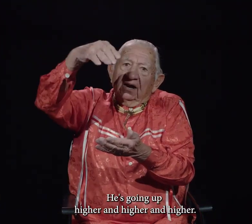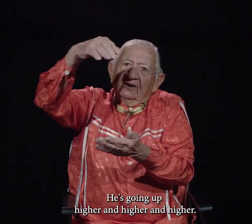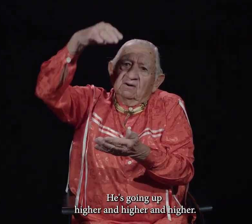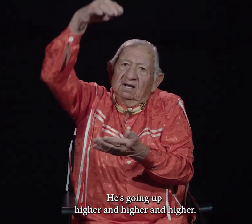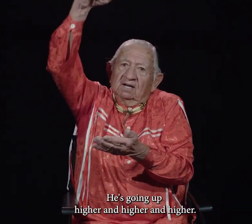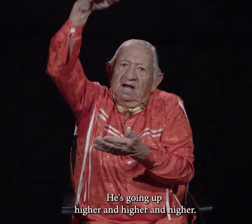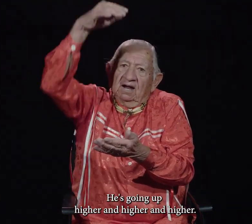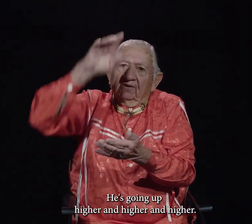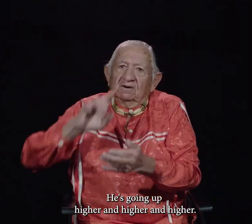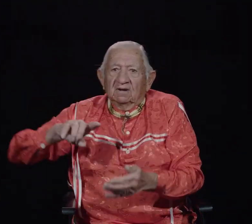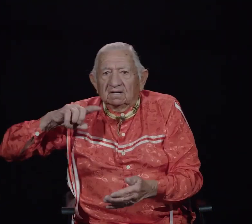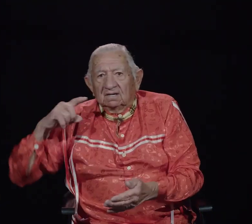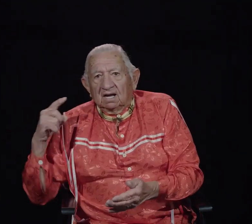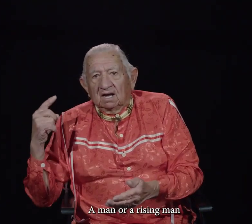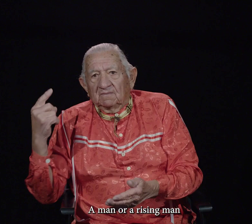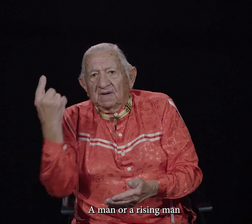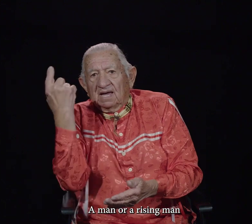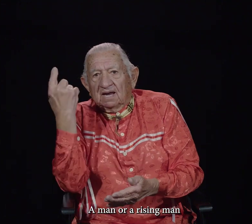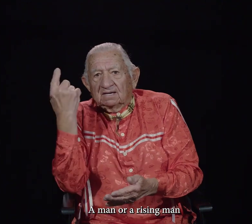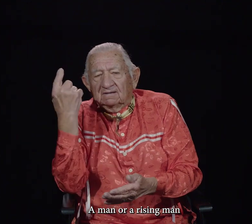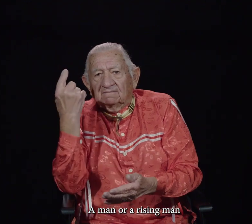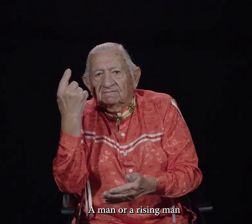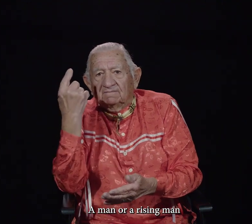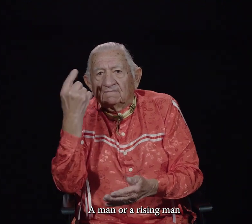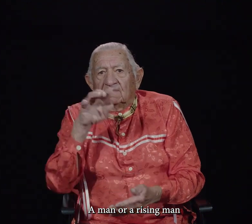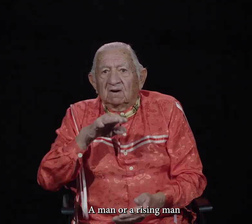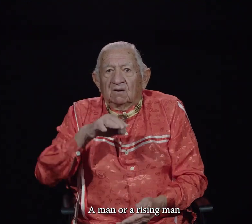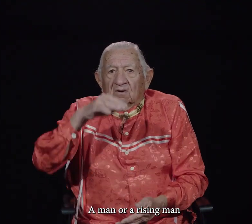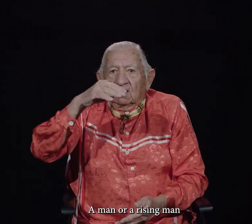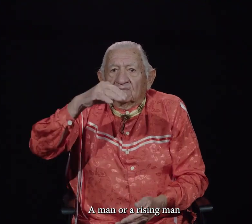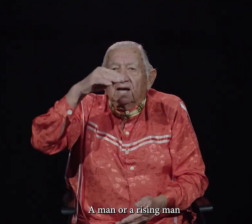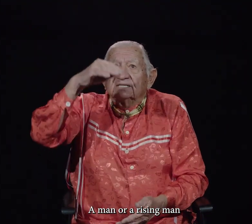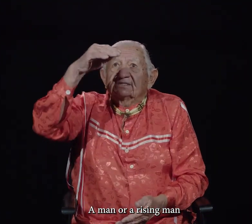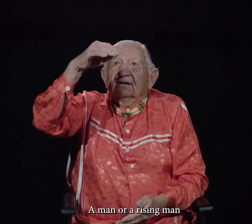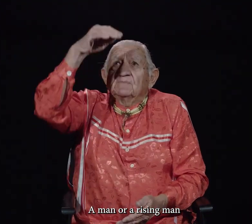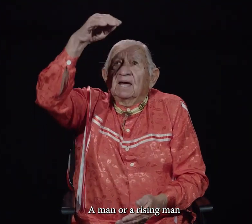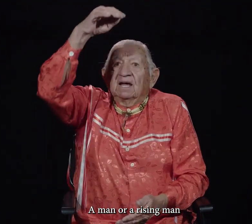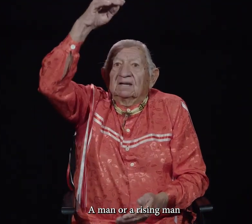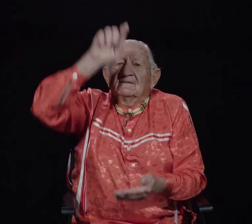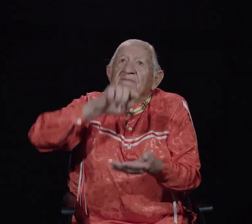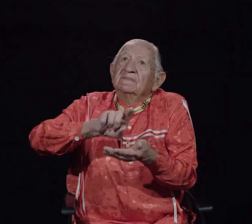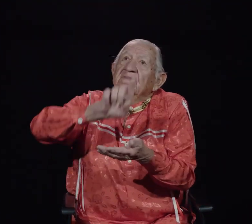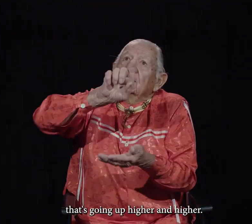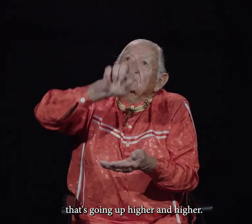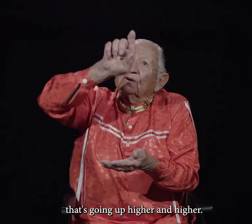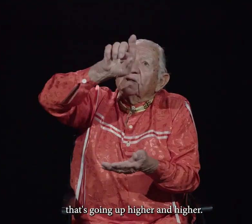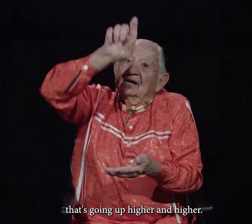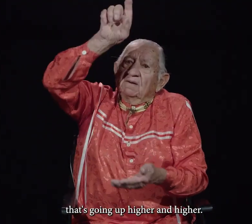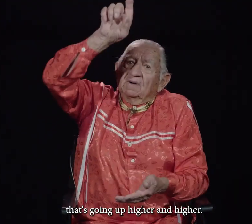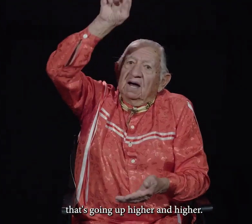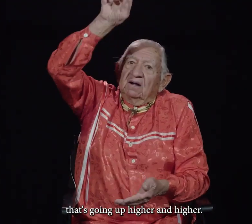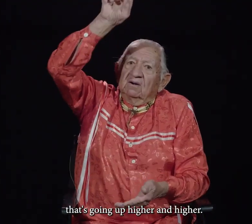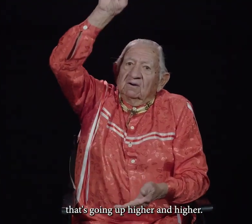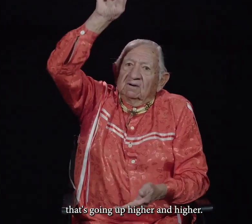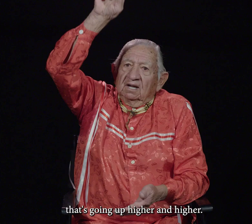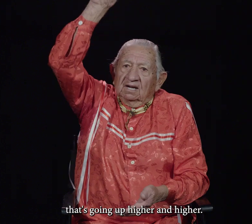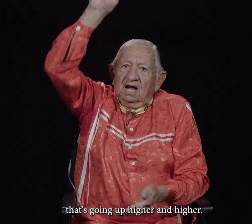higher and higher. A man, or a rising man, that's going up higher and